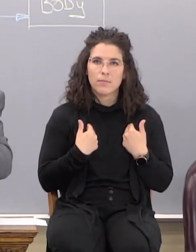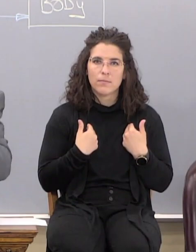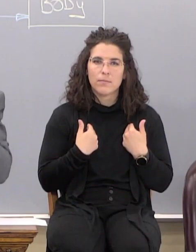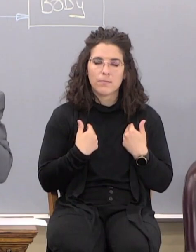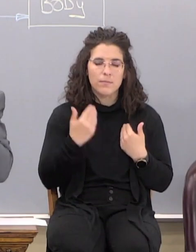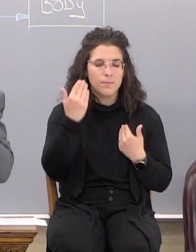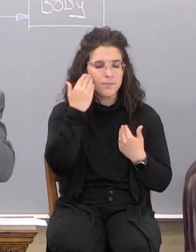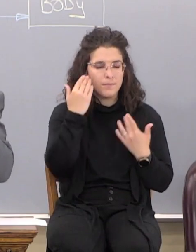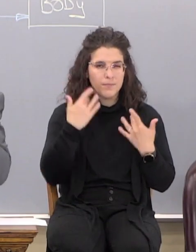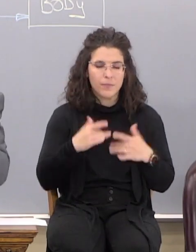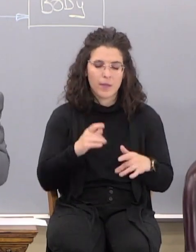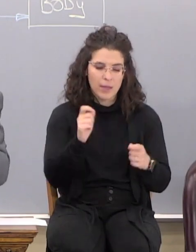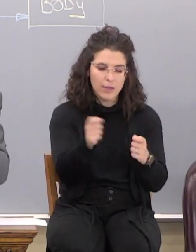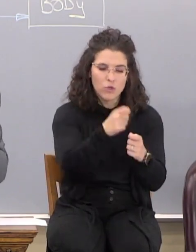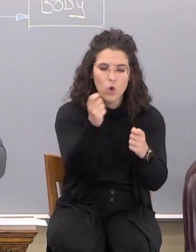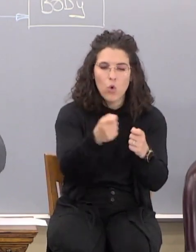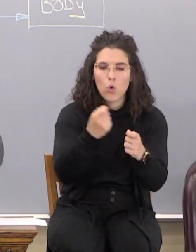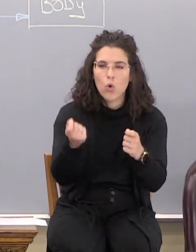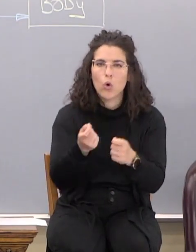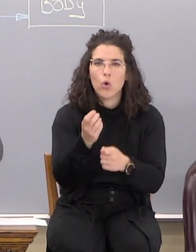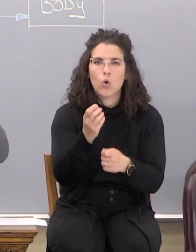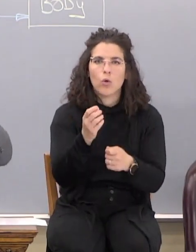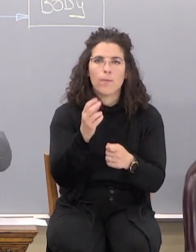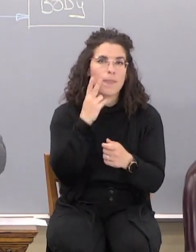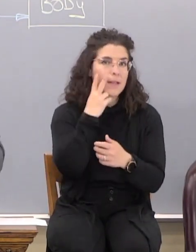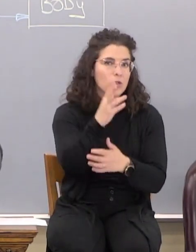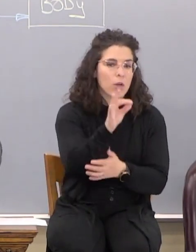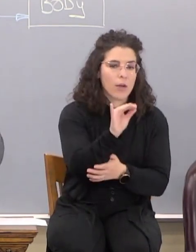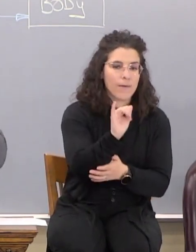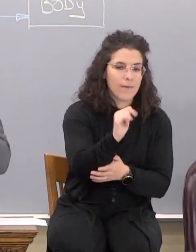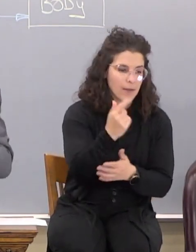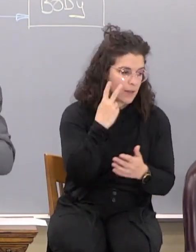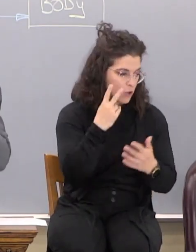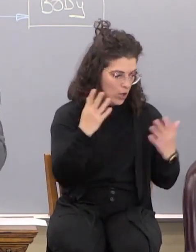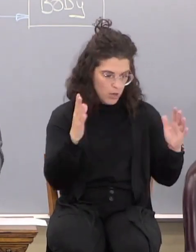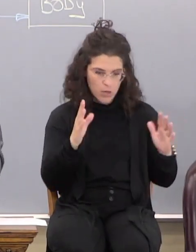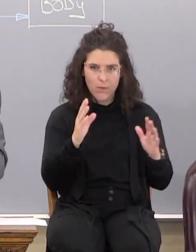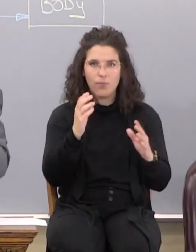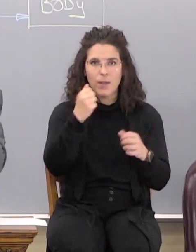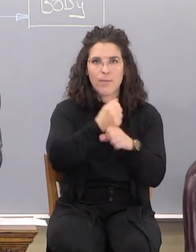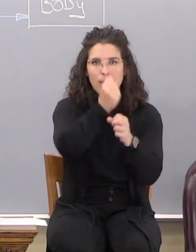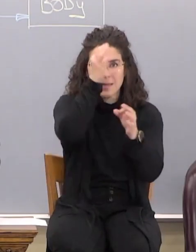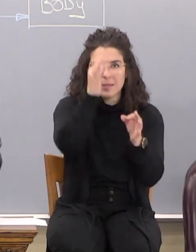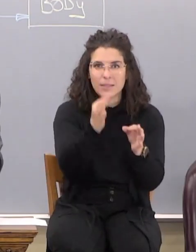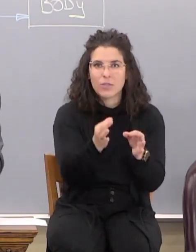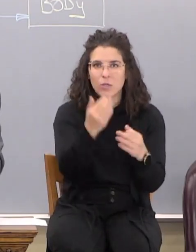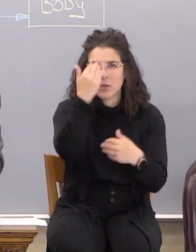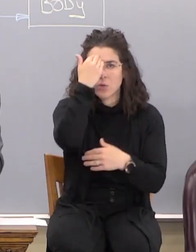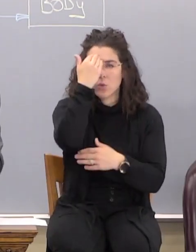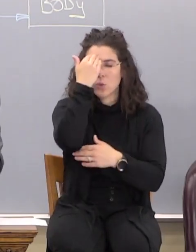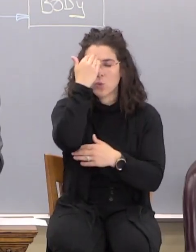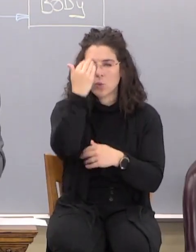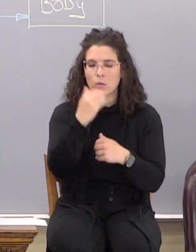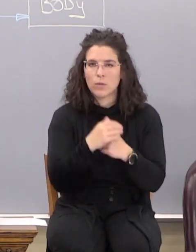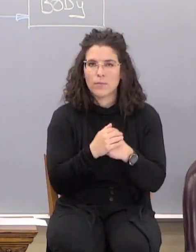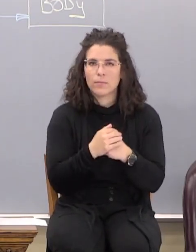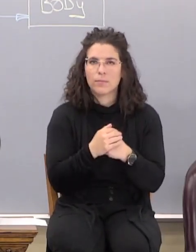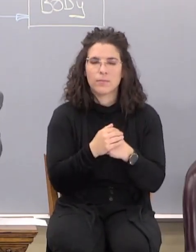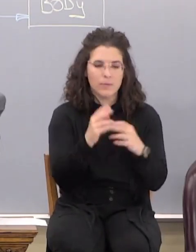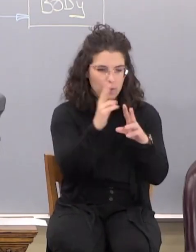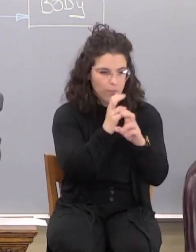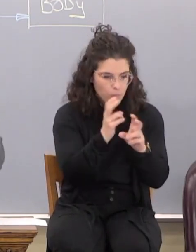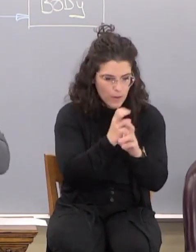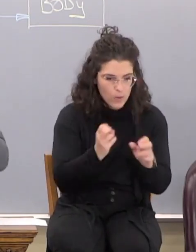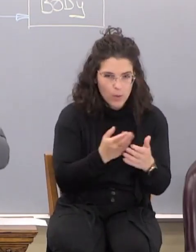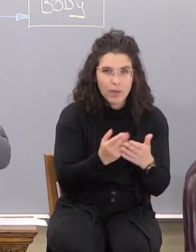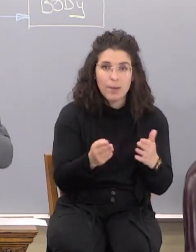they knew they were naked. They sowed. They saw it. They knew. They made a decision. They knew. They